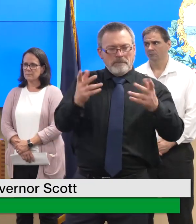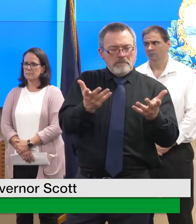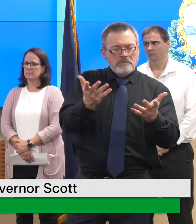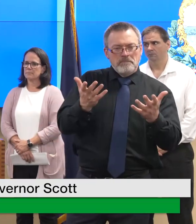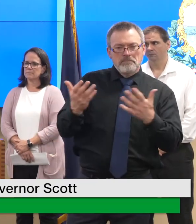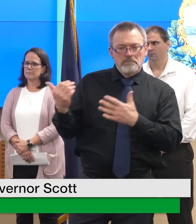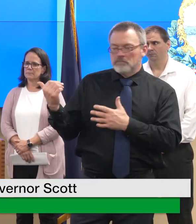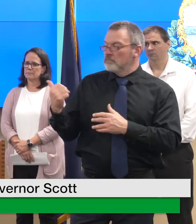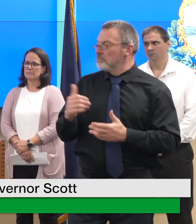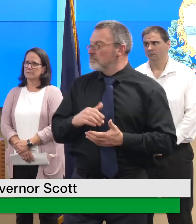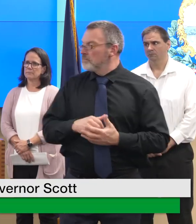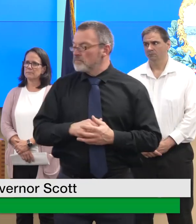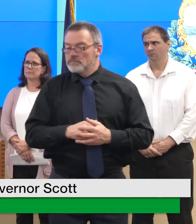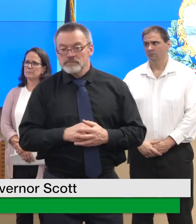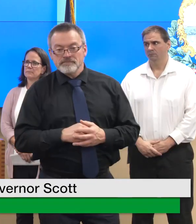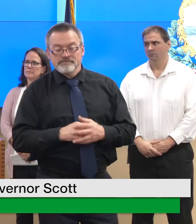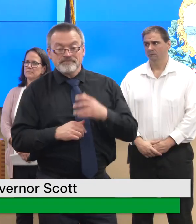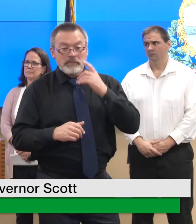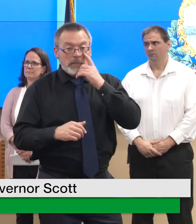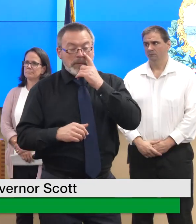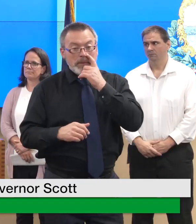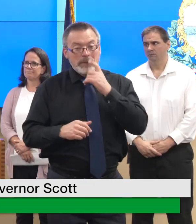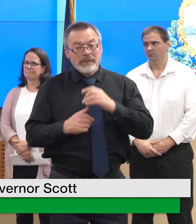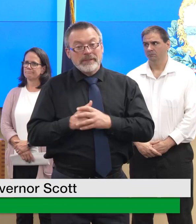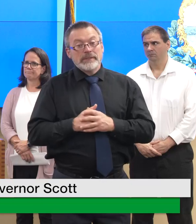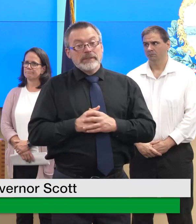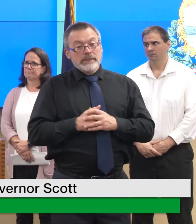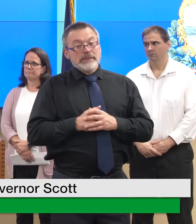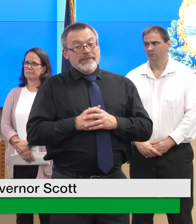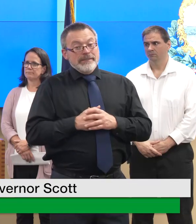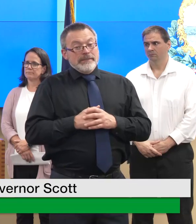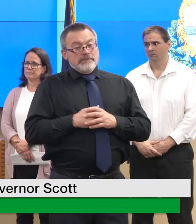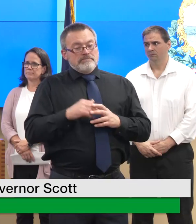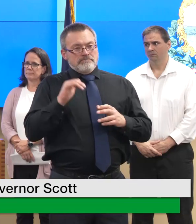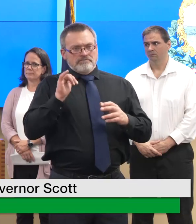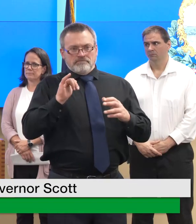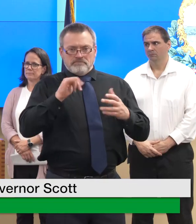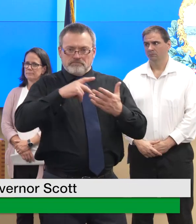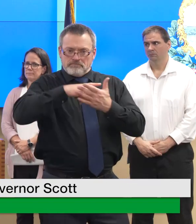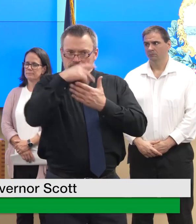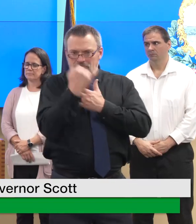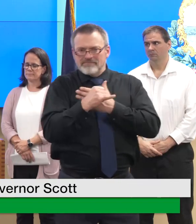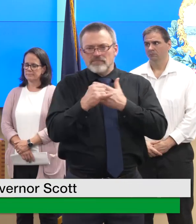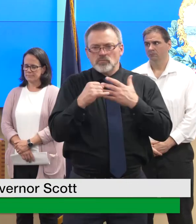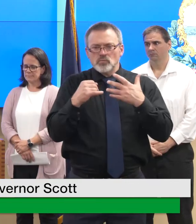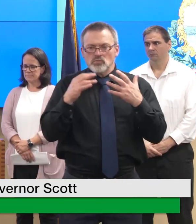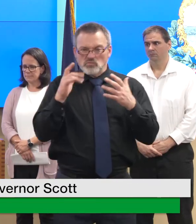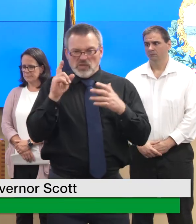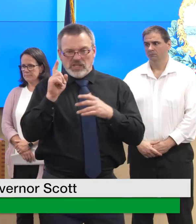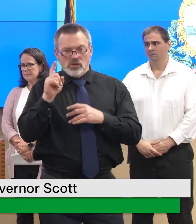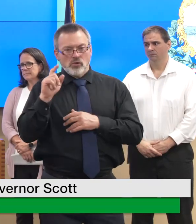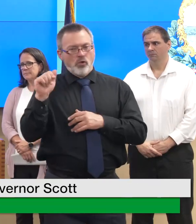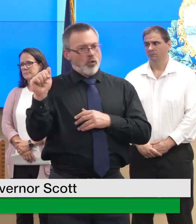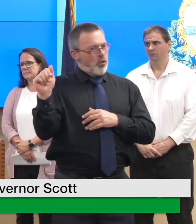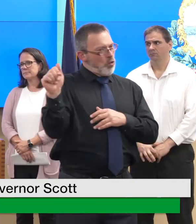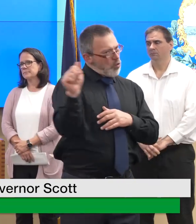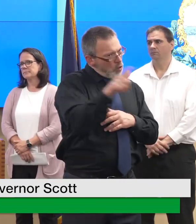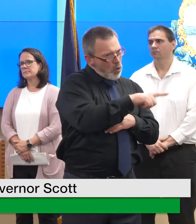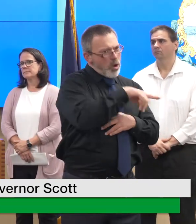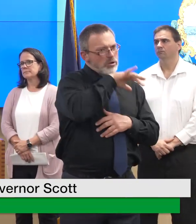It's a major initiative to clean up all of the debris along our